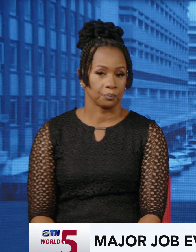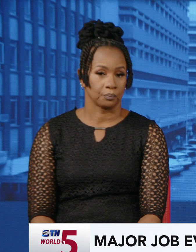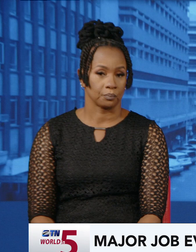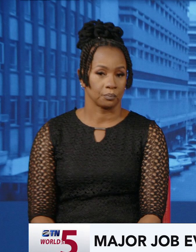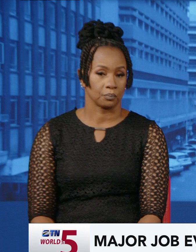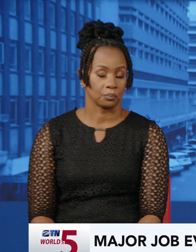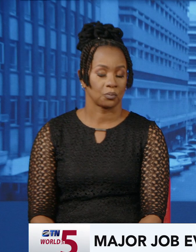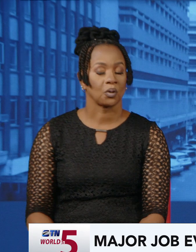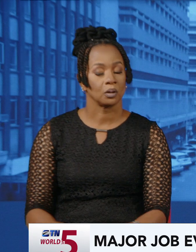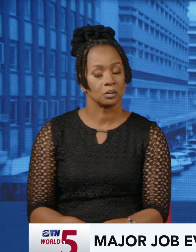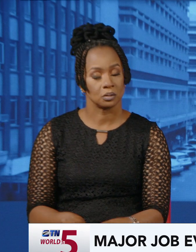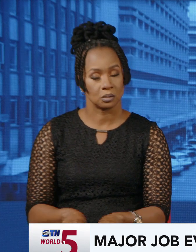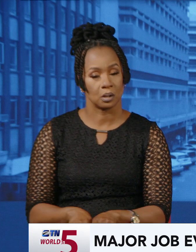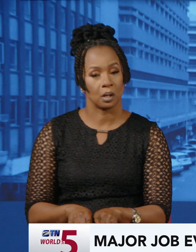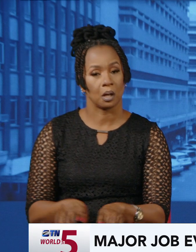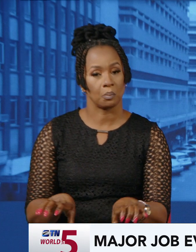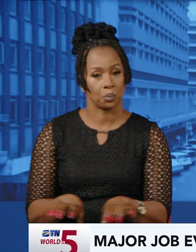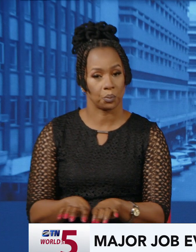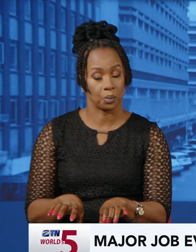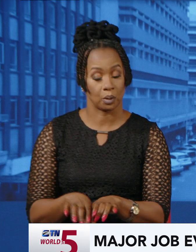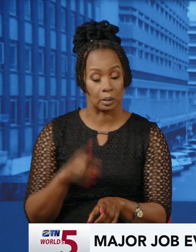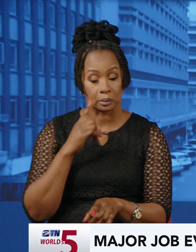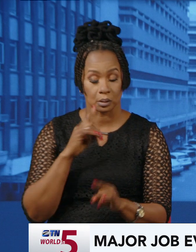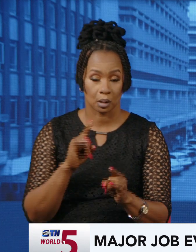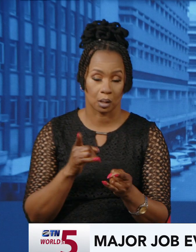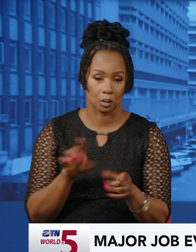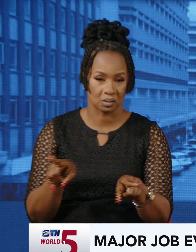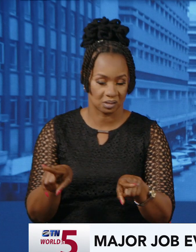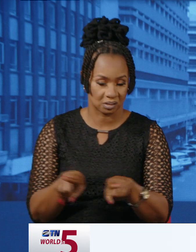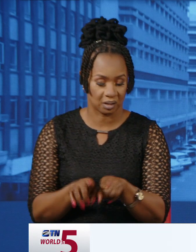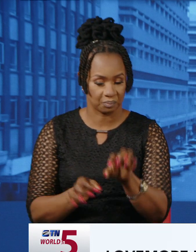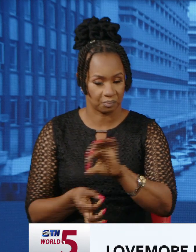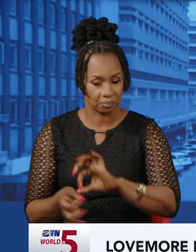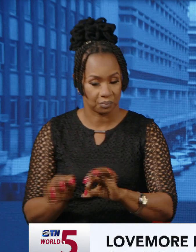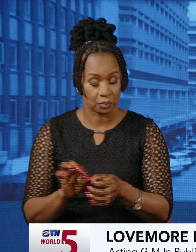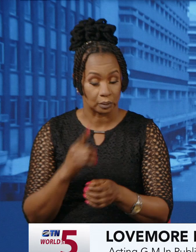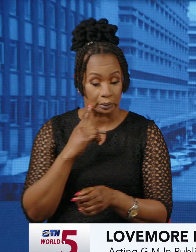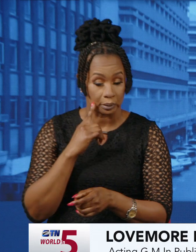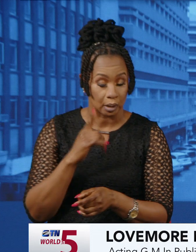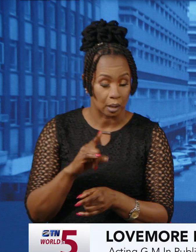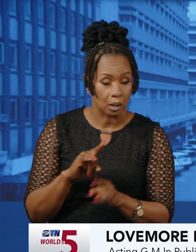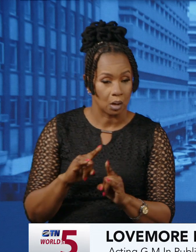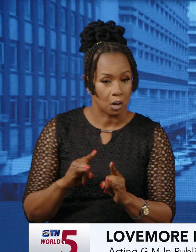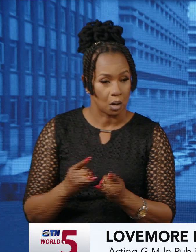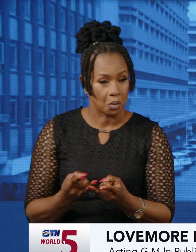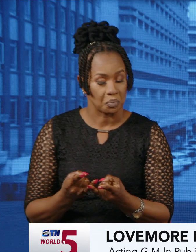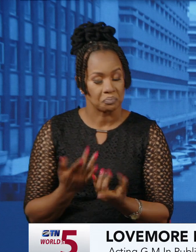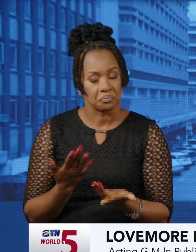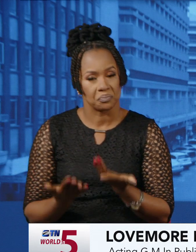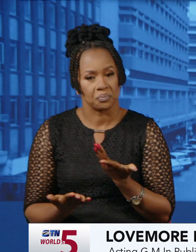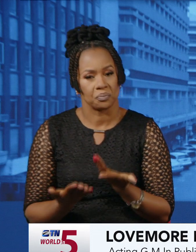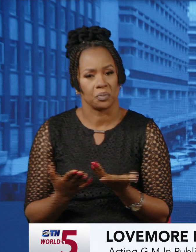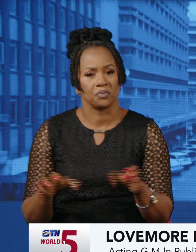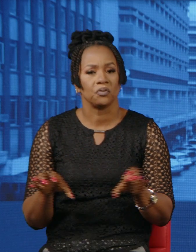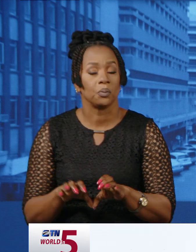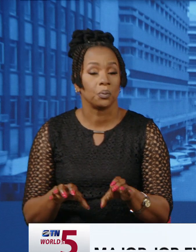A job evaluation exercise is a scientific process of determining the relative worthiness or the value of